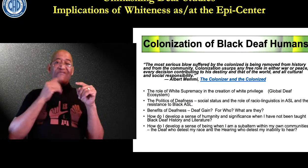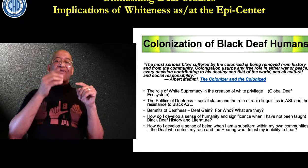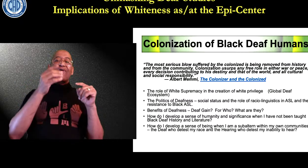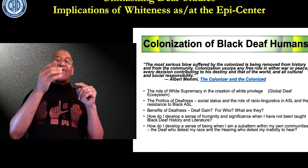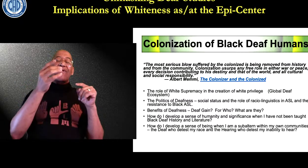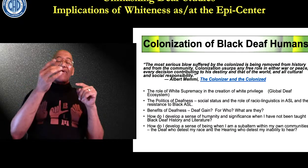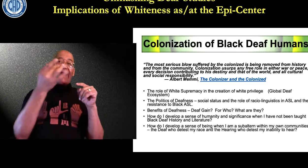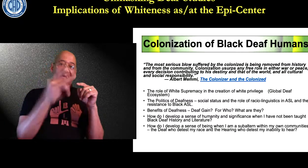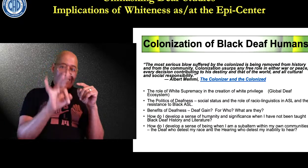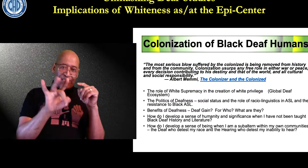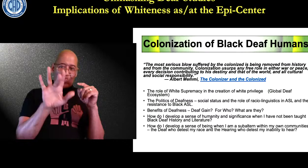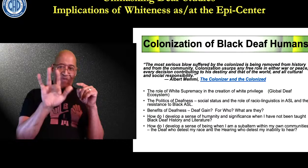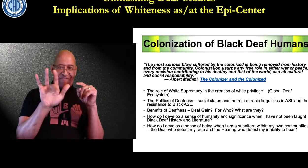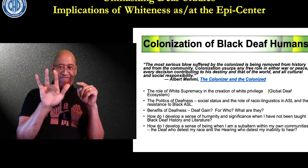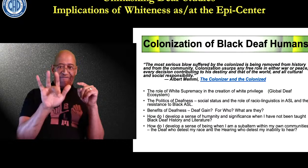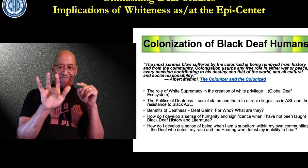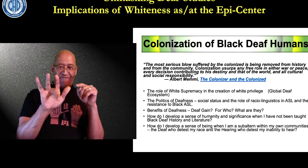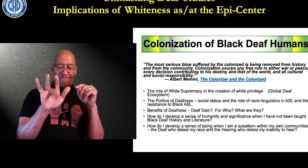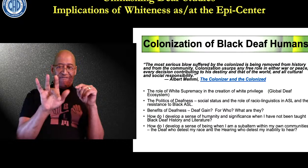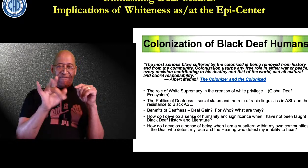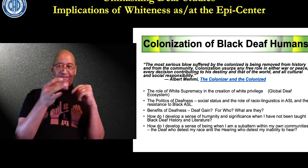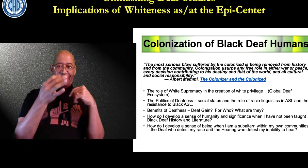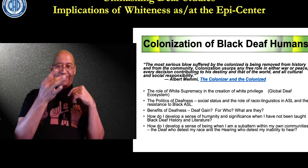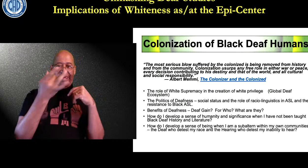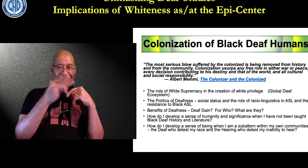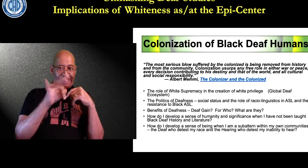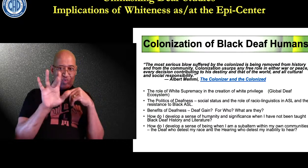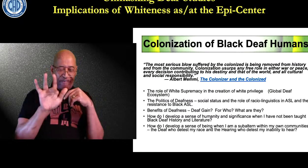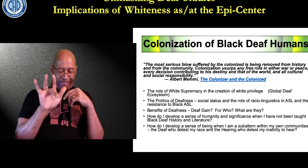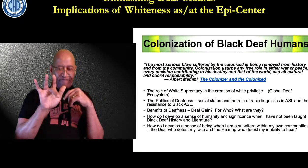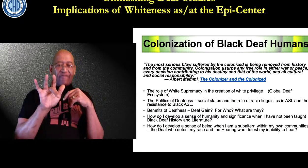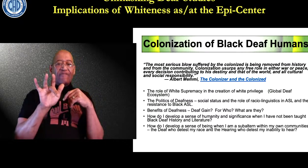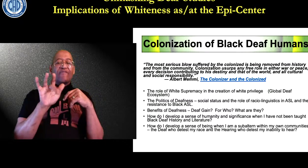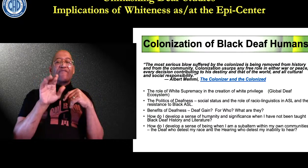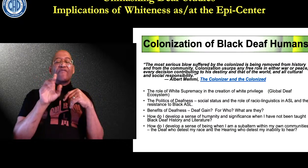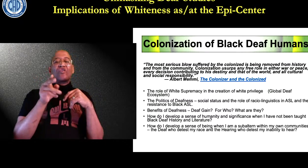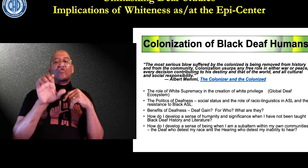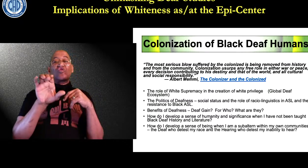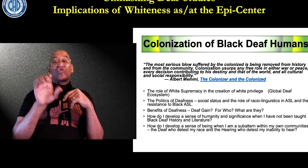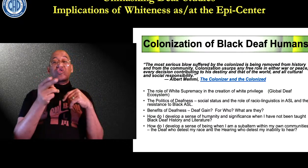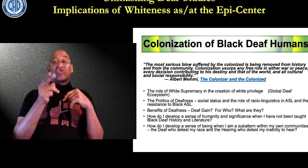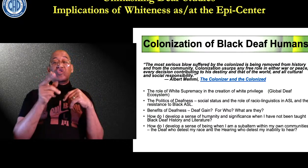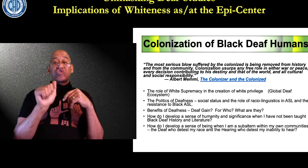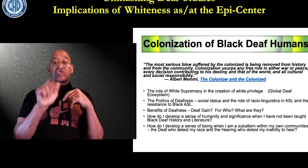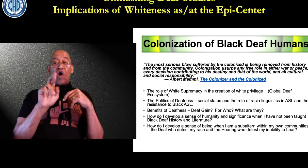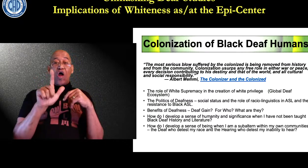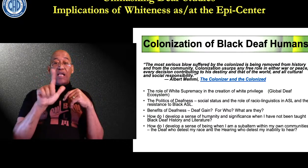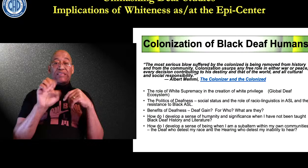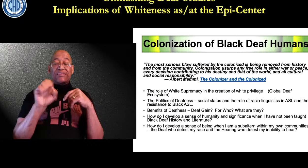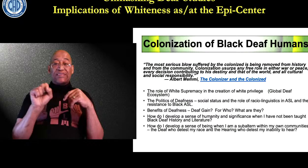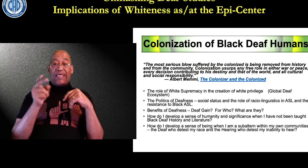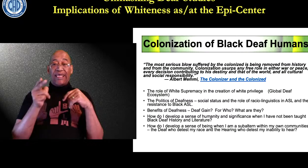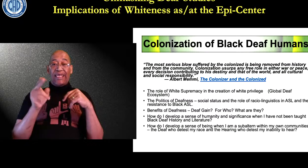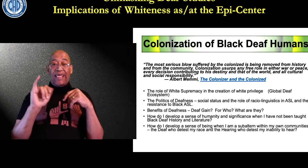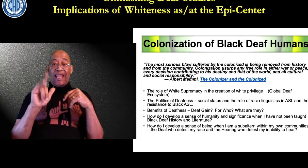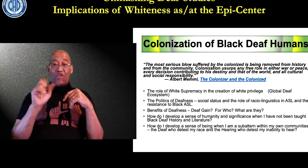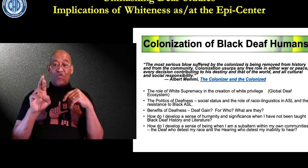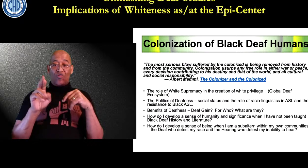numbers increased. And at the American School for the Deaf, they finally had a deaf student